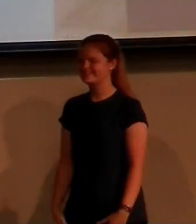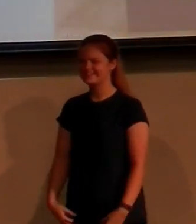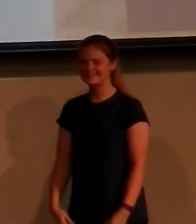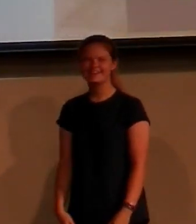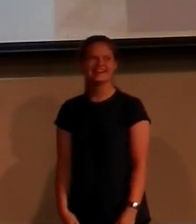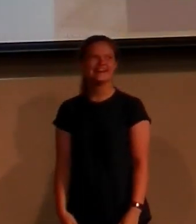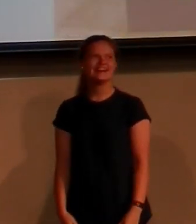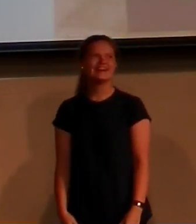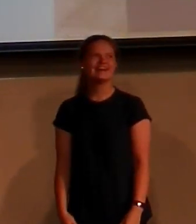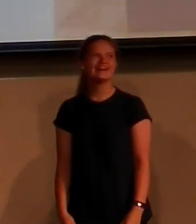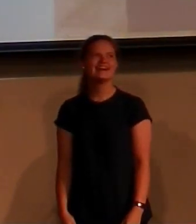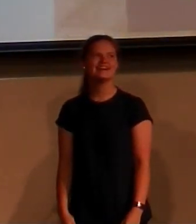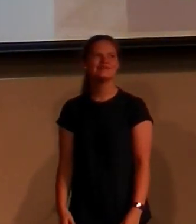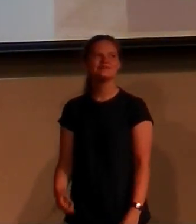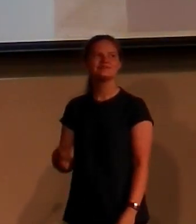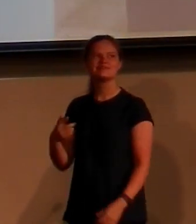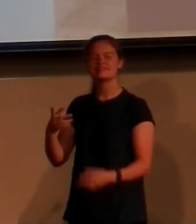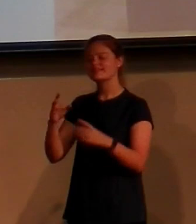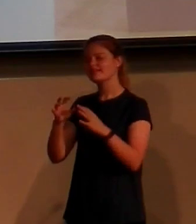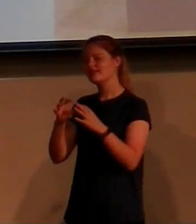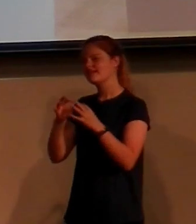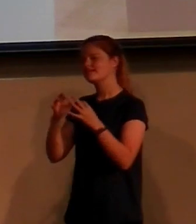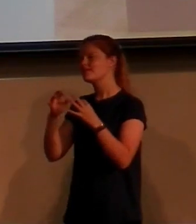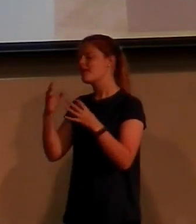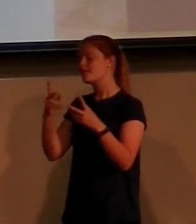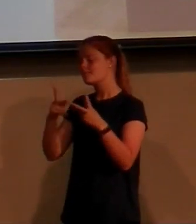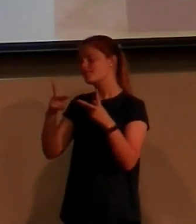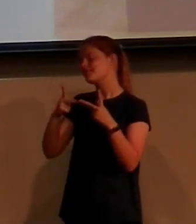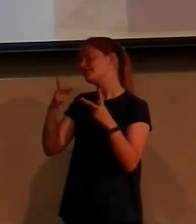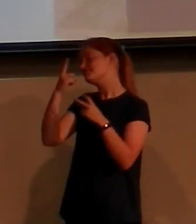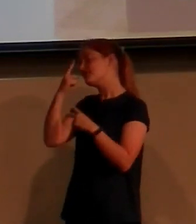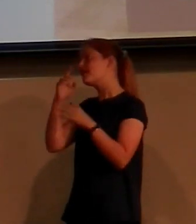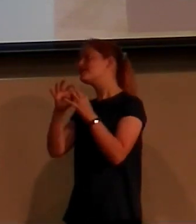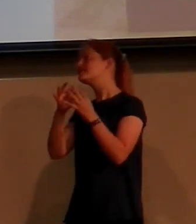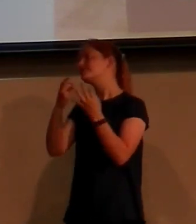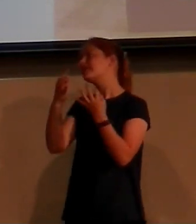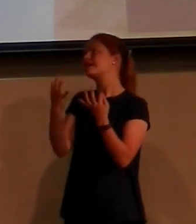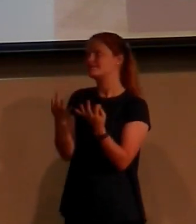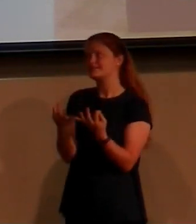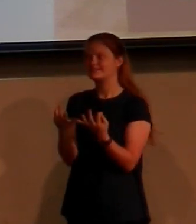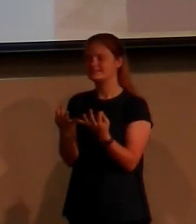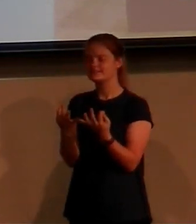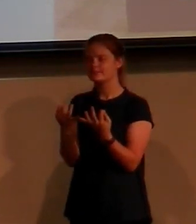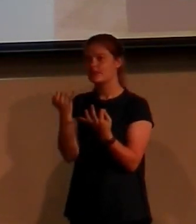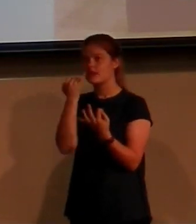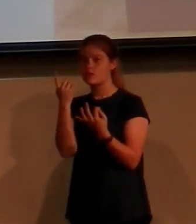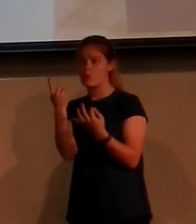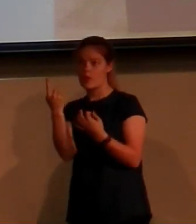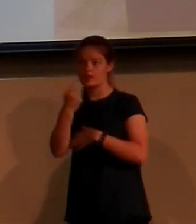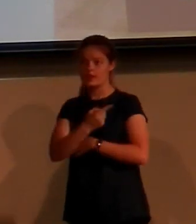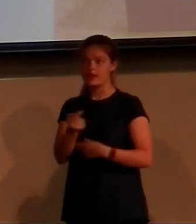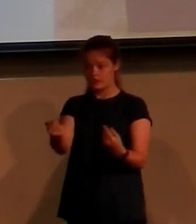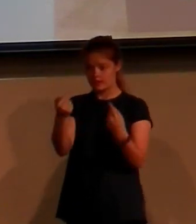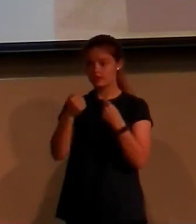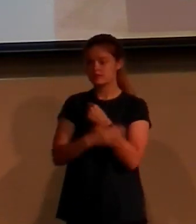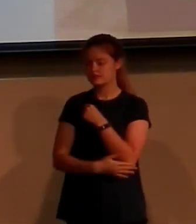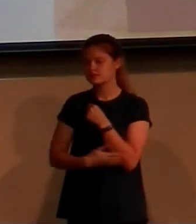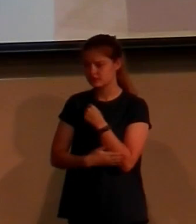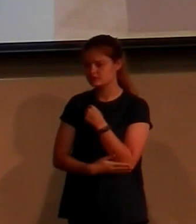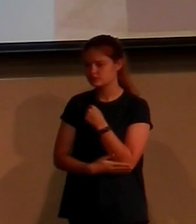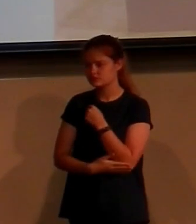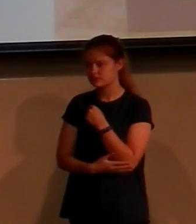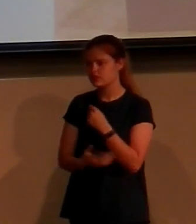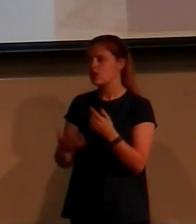El Salvador is a place for family, of course. If one day you want to come to El Salvador, bring your